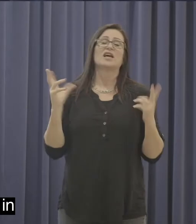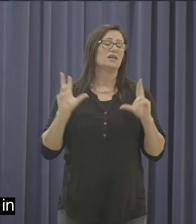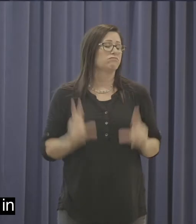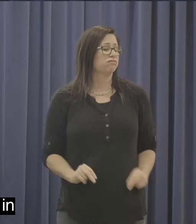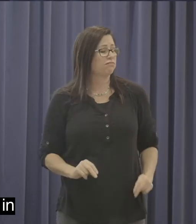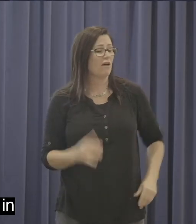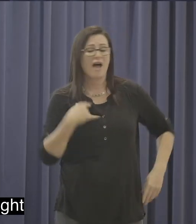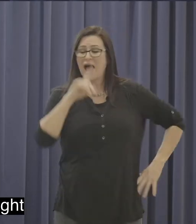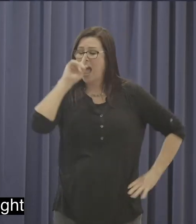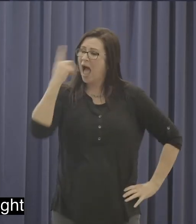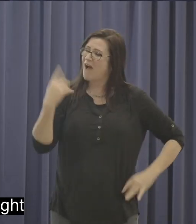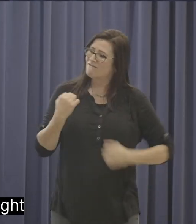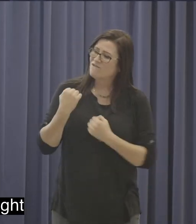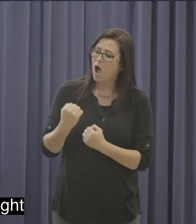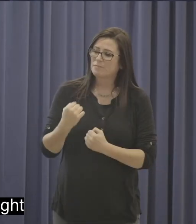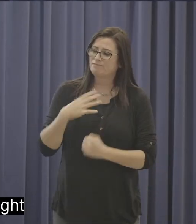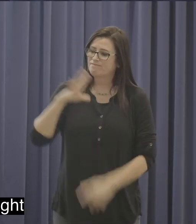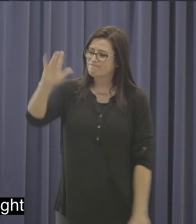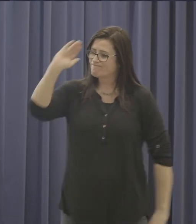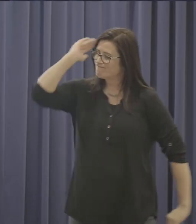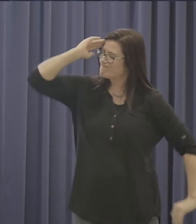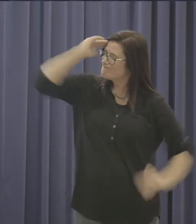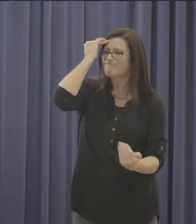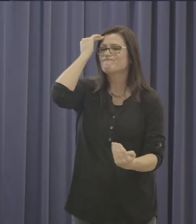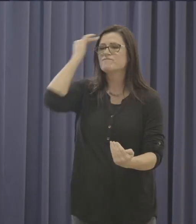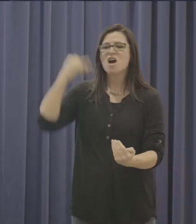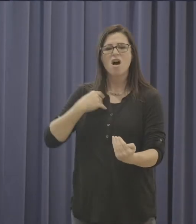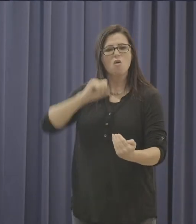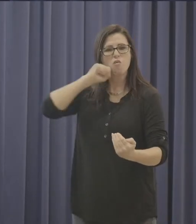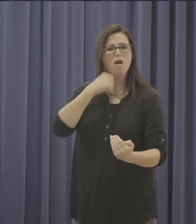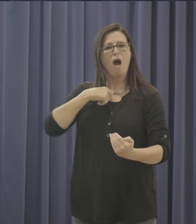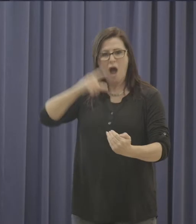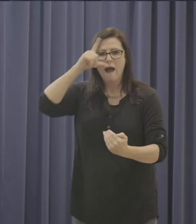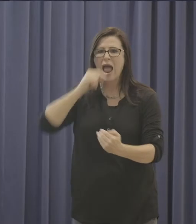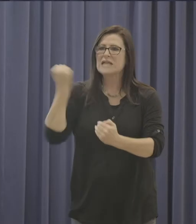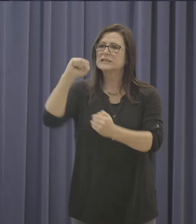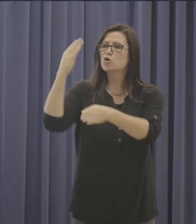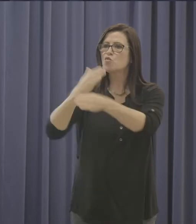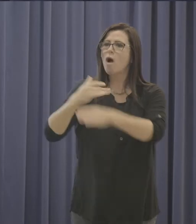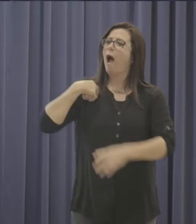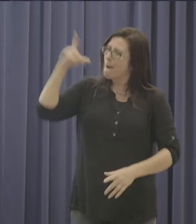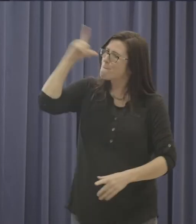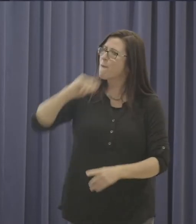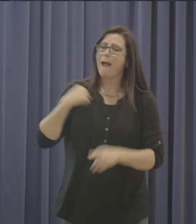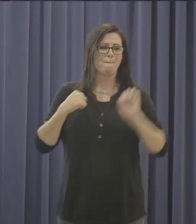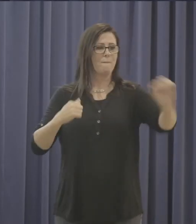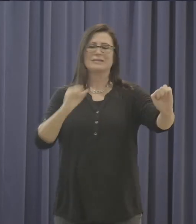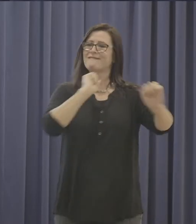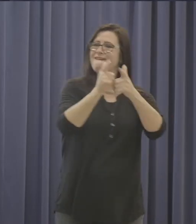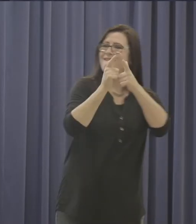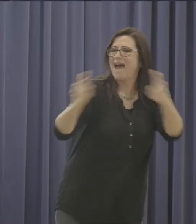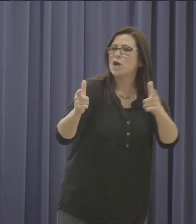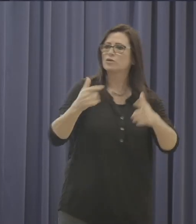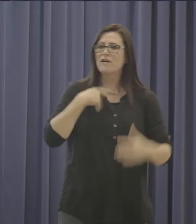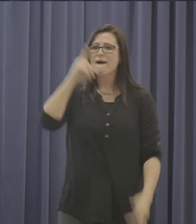of justice kicked in and I dug deeper and fought for the right to remain employed and be able to learn my son's language. This was a long